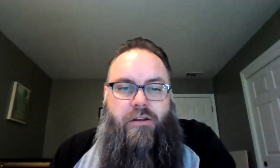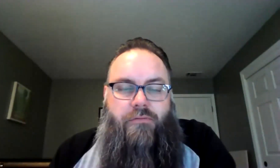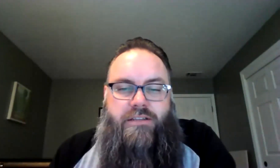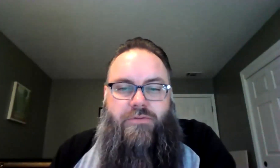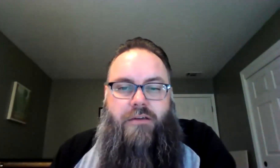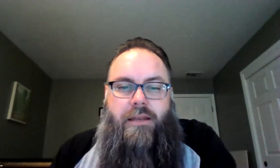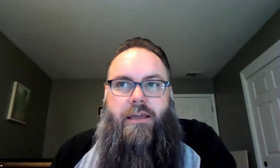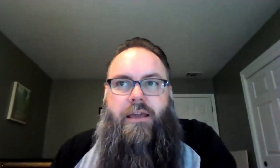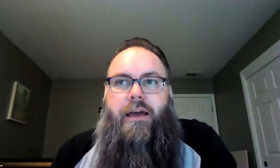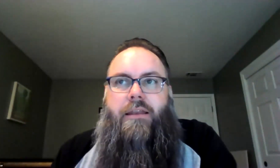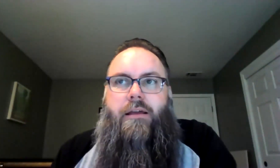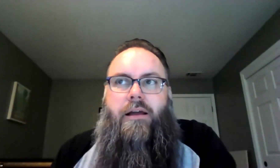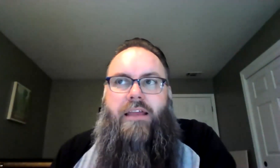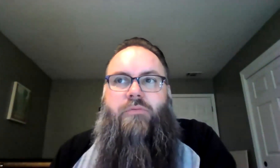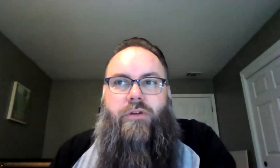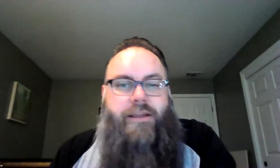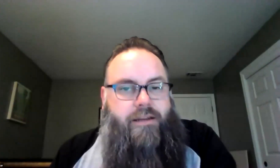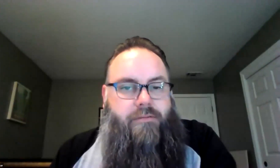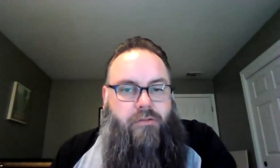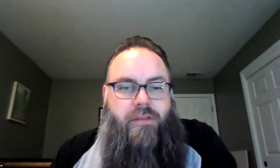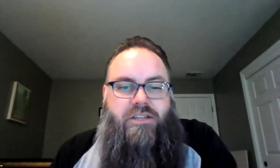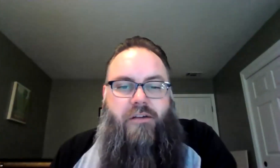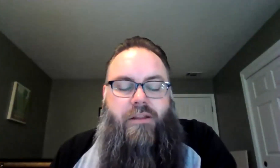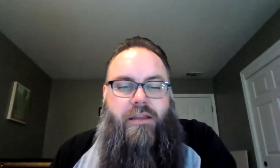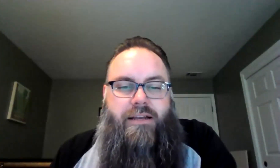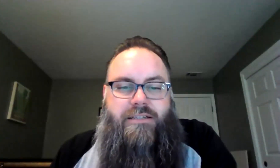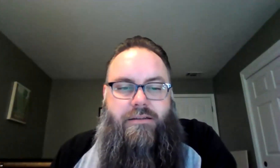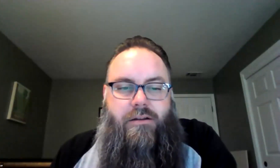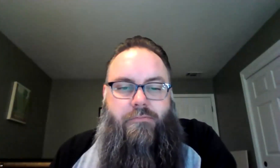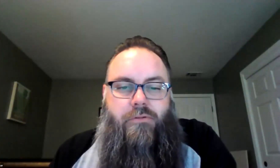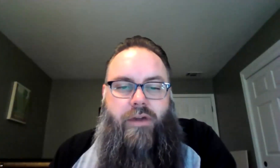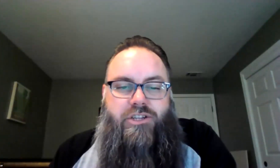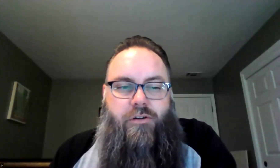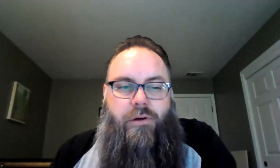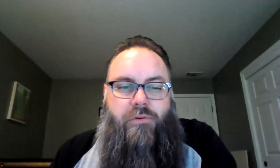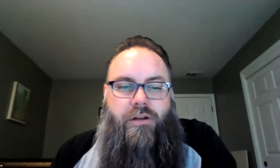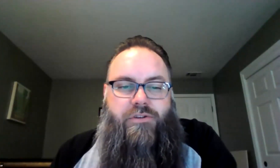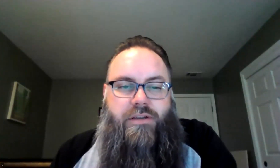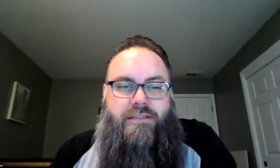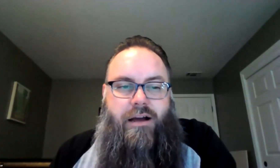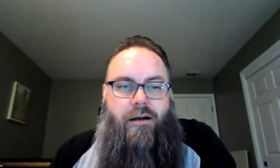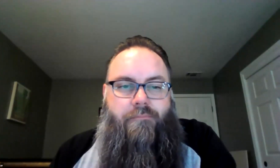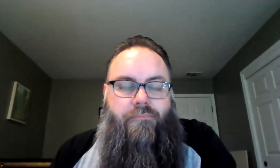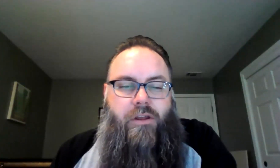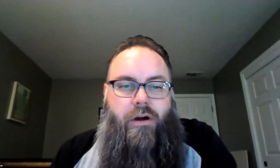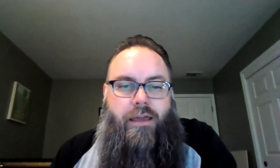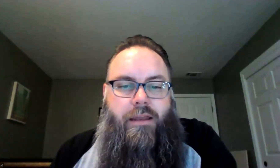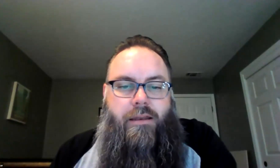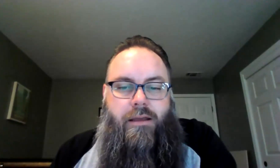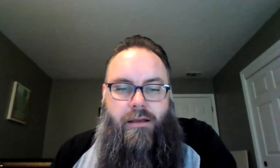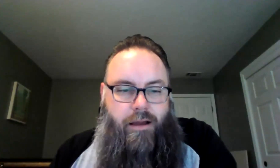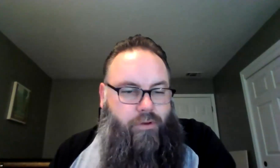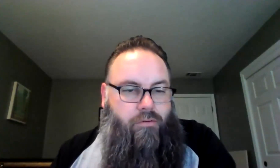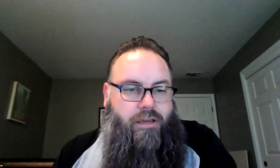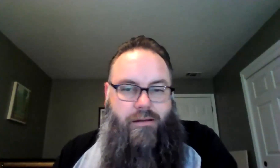from your provider advisory committee. And I think we really need to, let's talk about the next, location of where we want to do this.